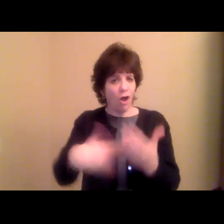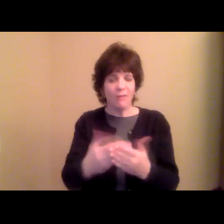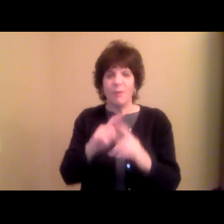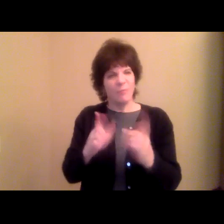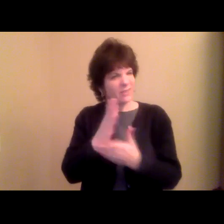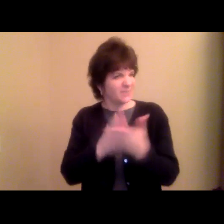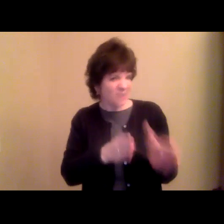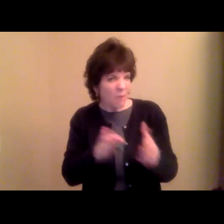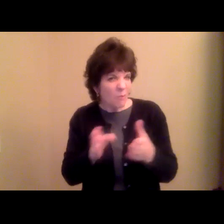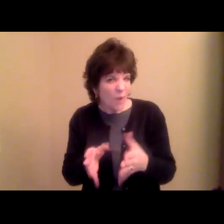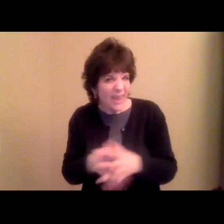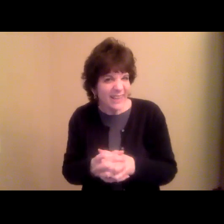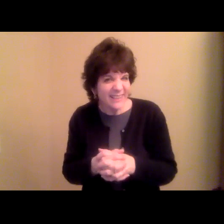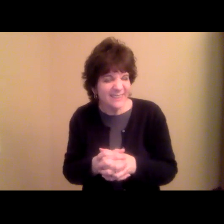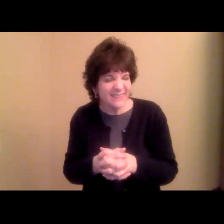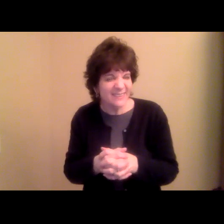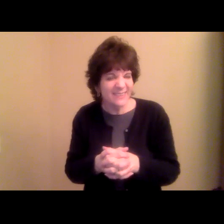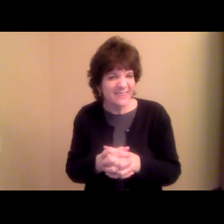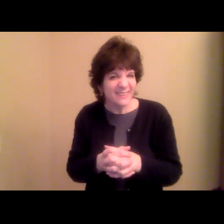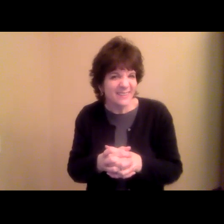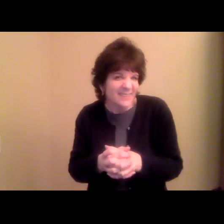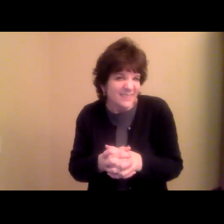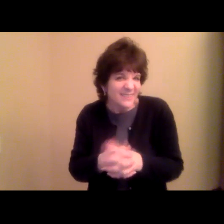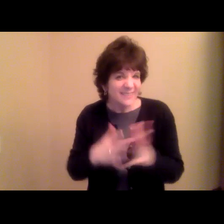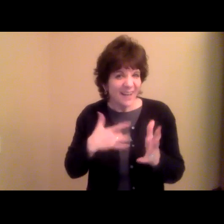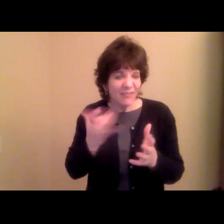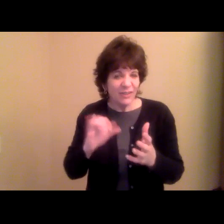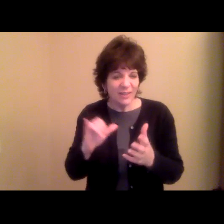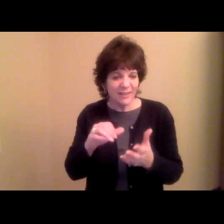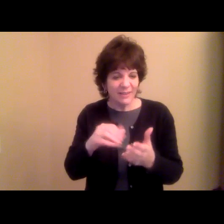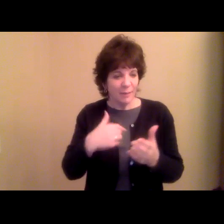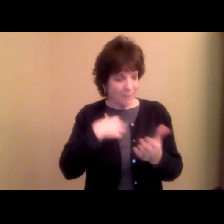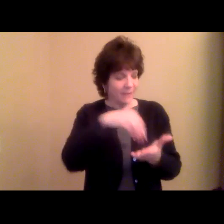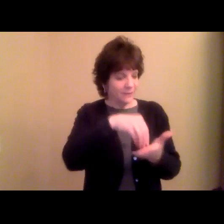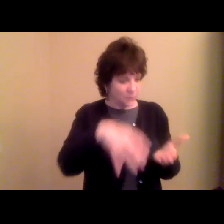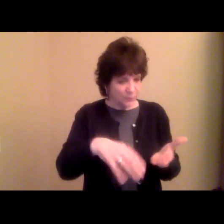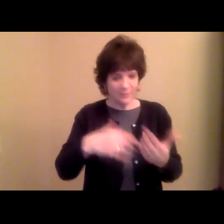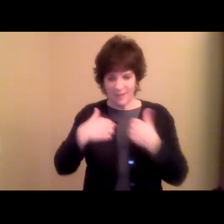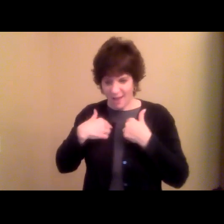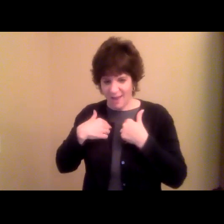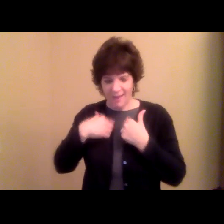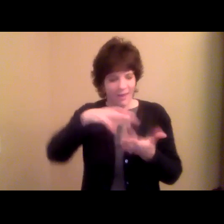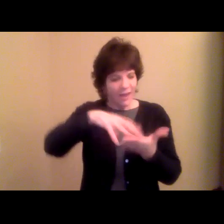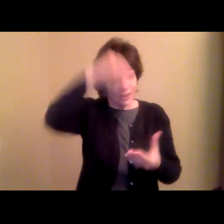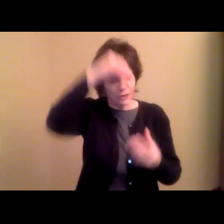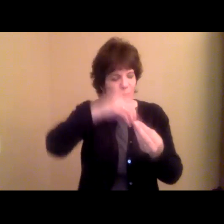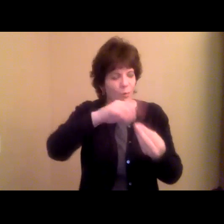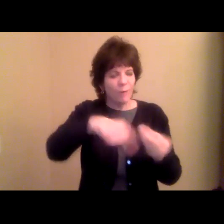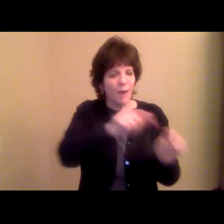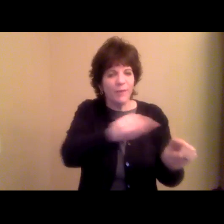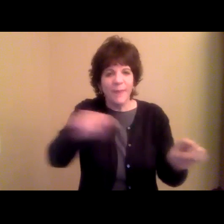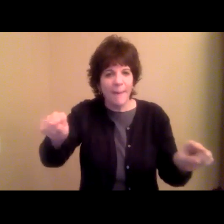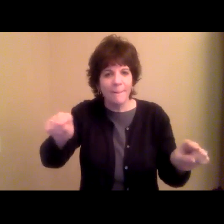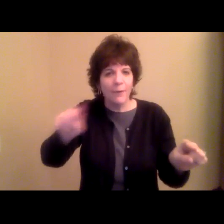some ways, I feel my students and I got to know each other in a way we never would have in the